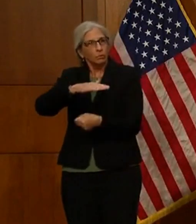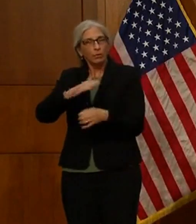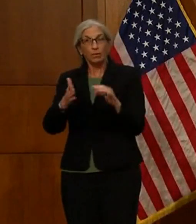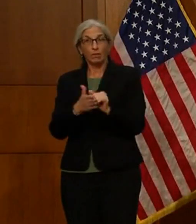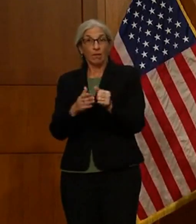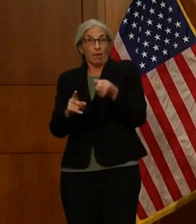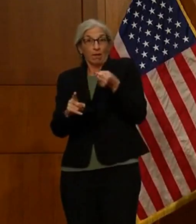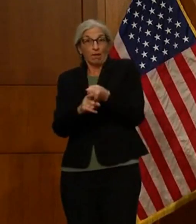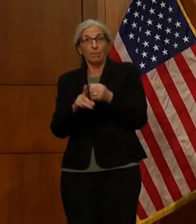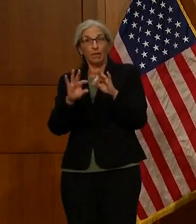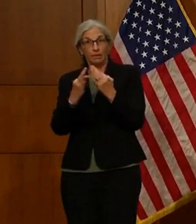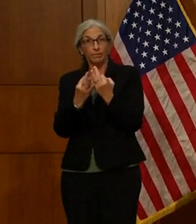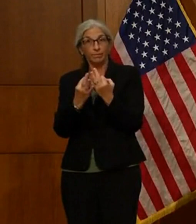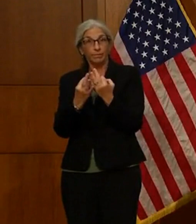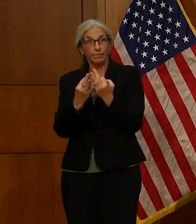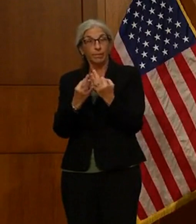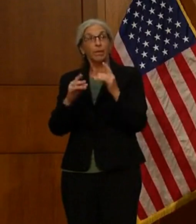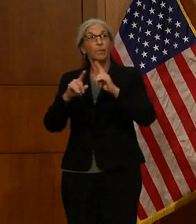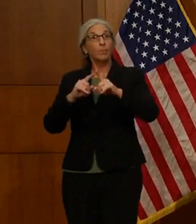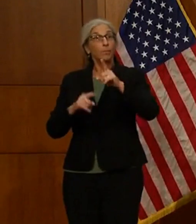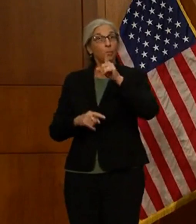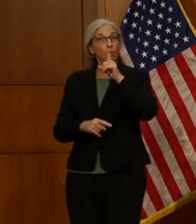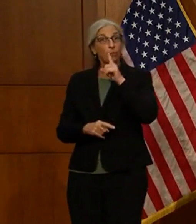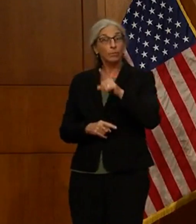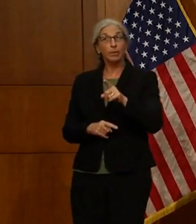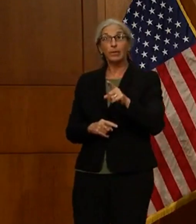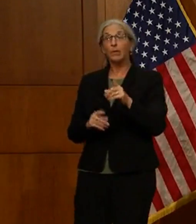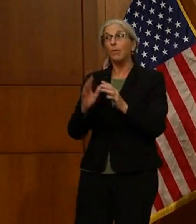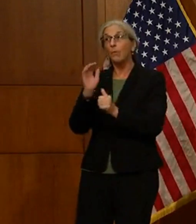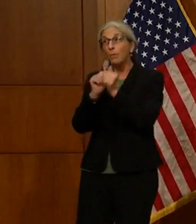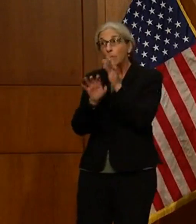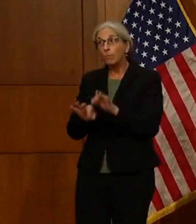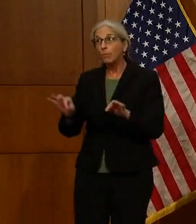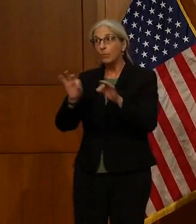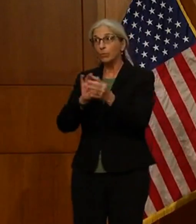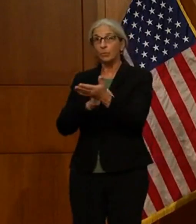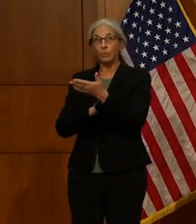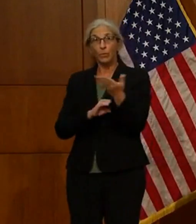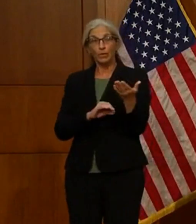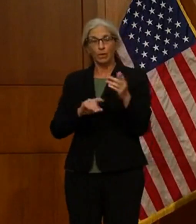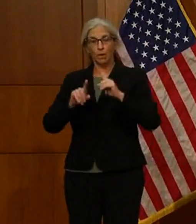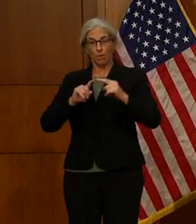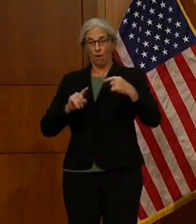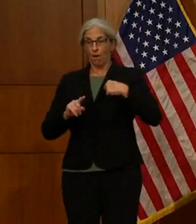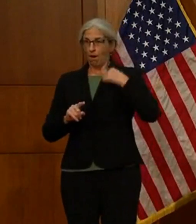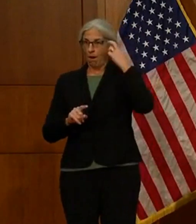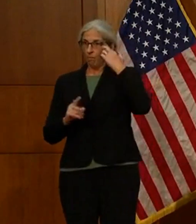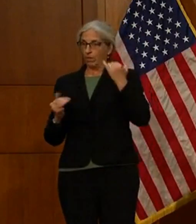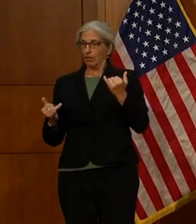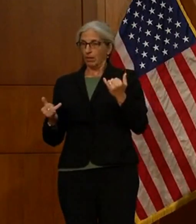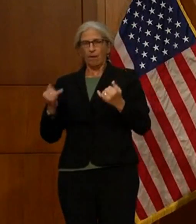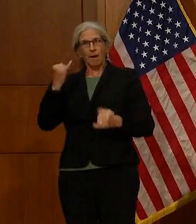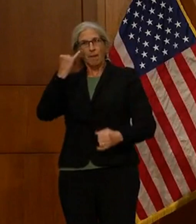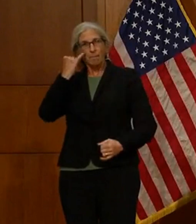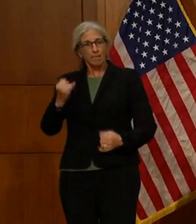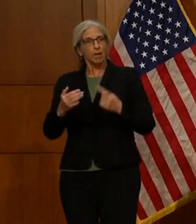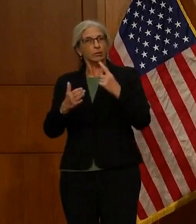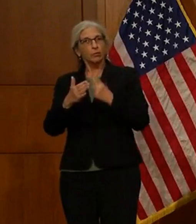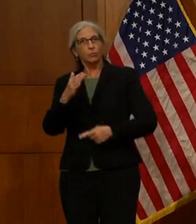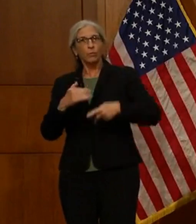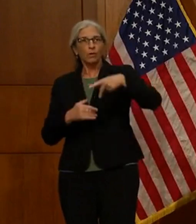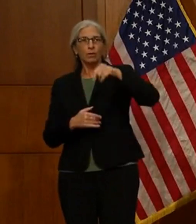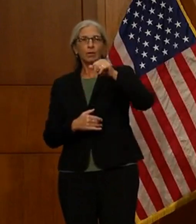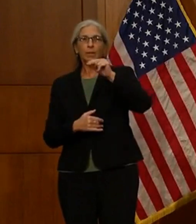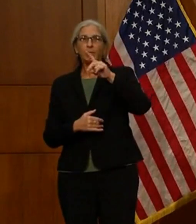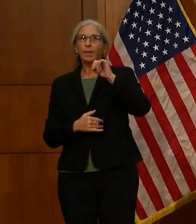big picture, what this really has emphasized and put into perspective, think of what this pandemic is doing